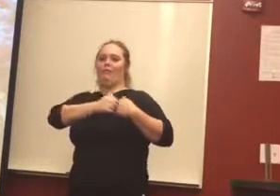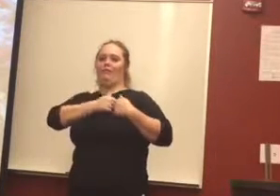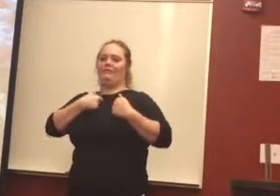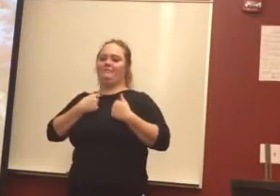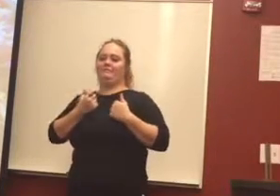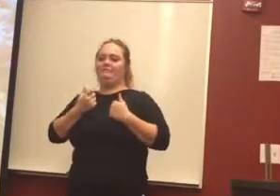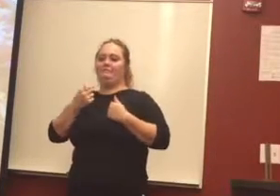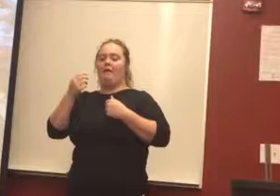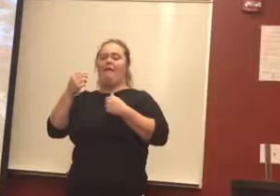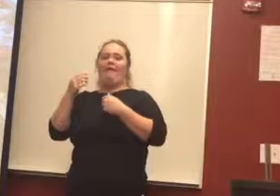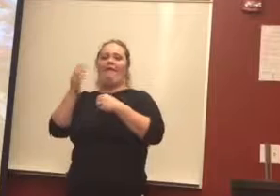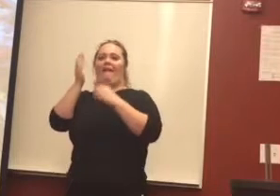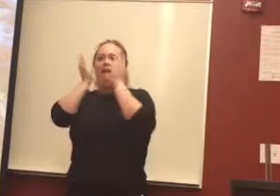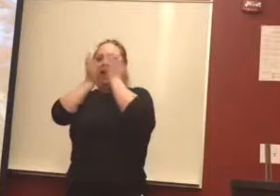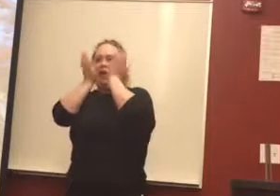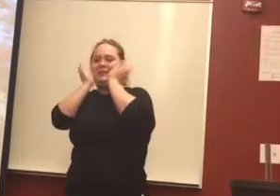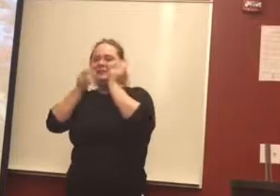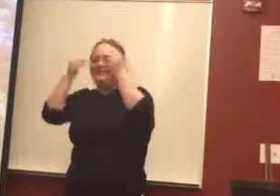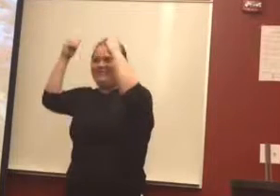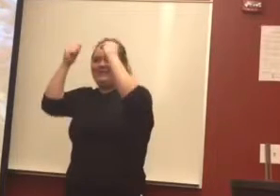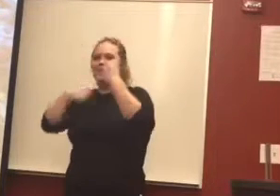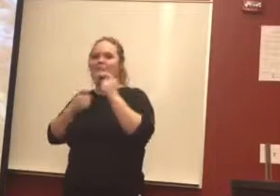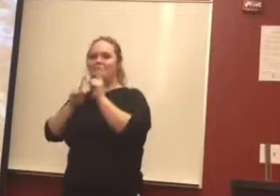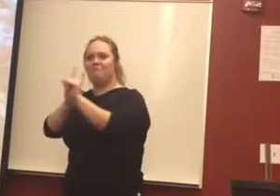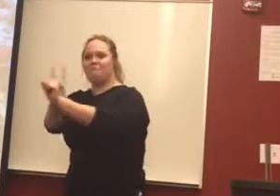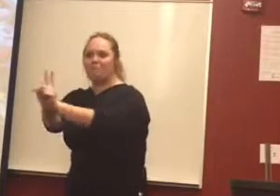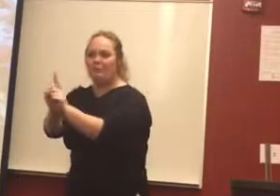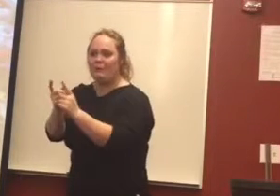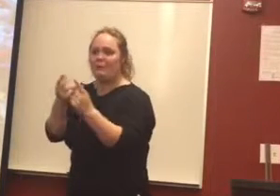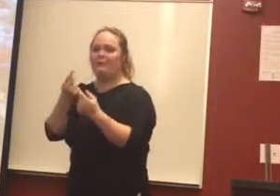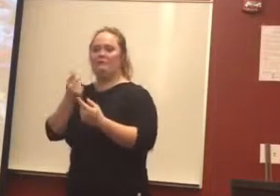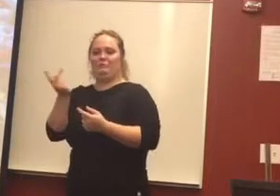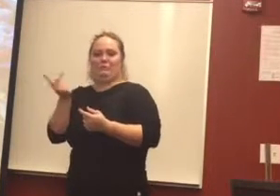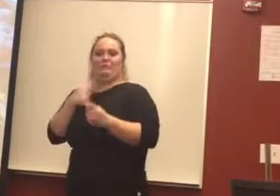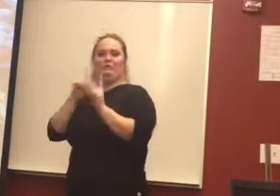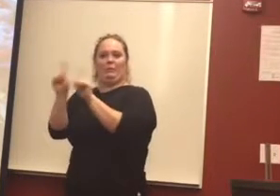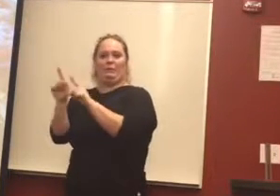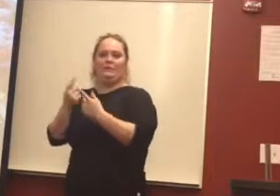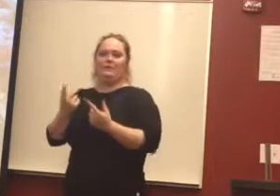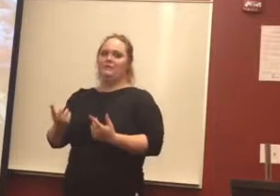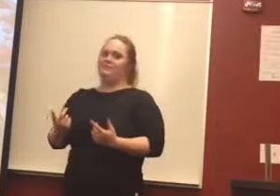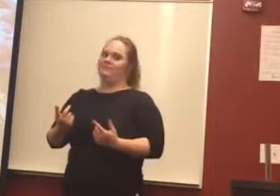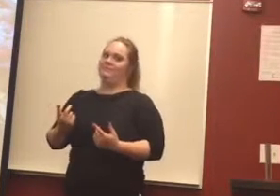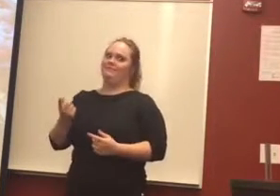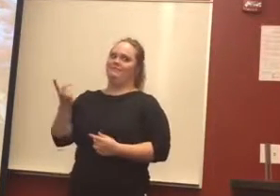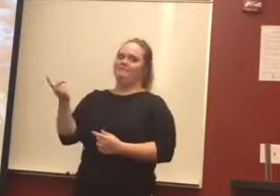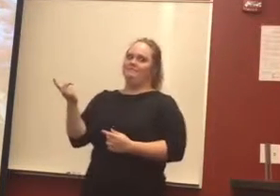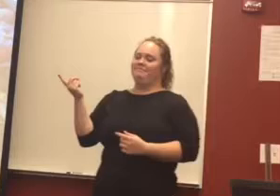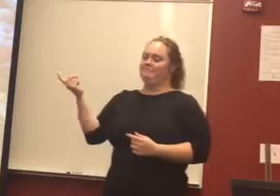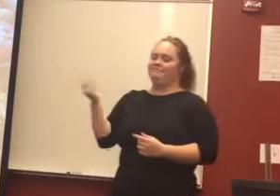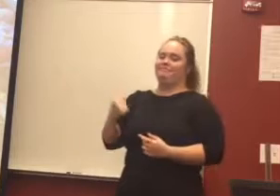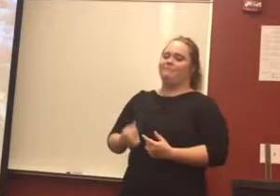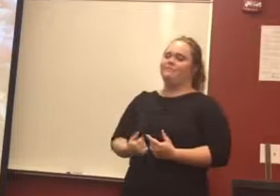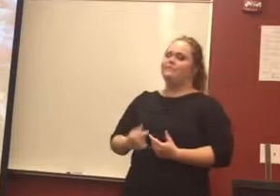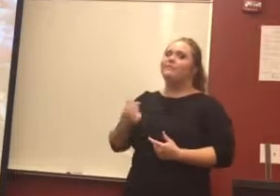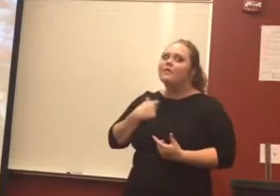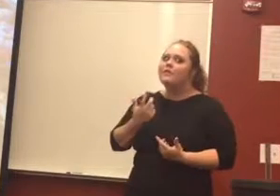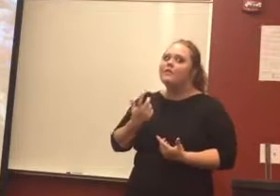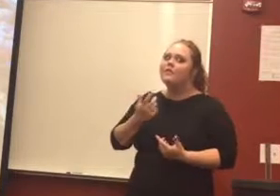sorry. Oh, so mad at me. So mad at this. Okay, so the Lazy